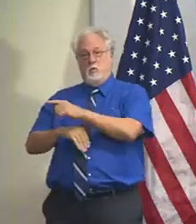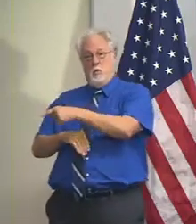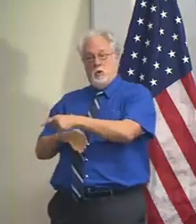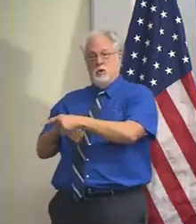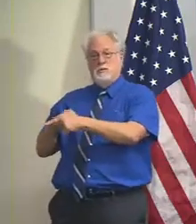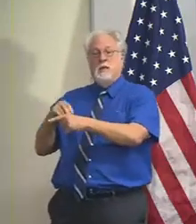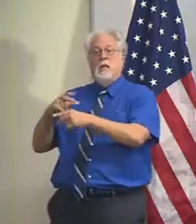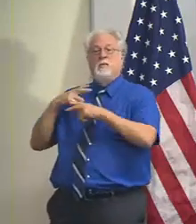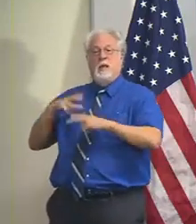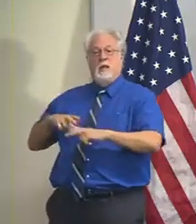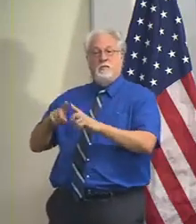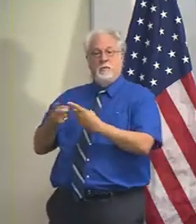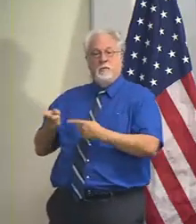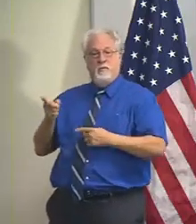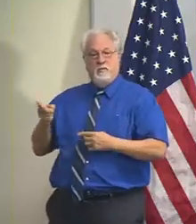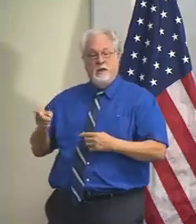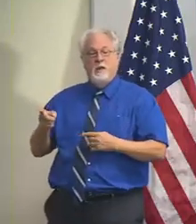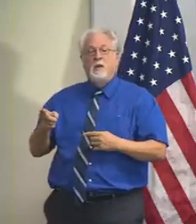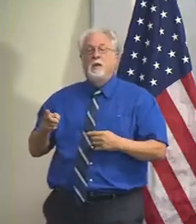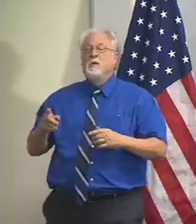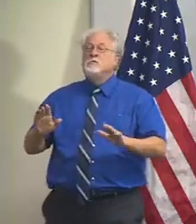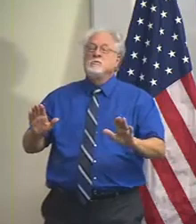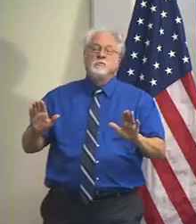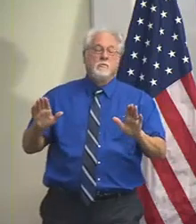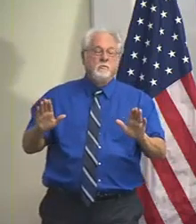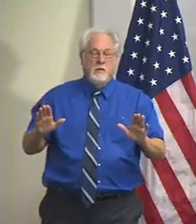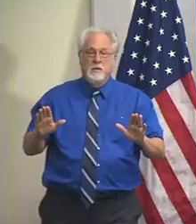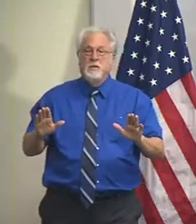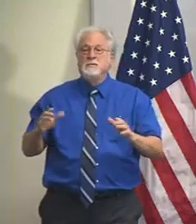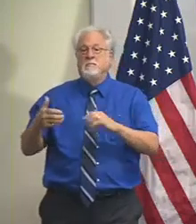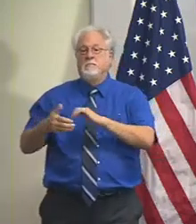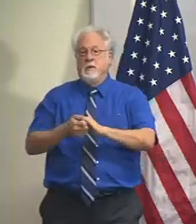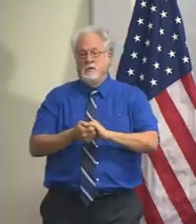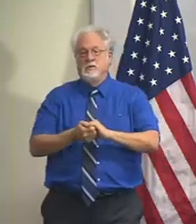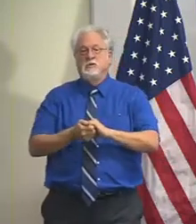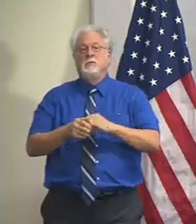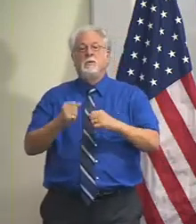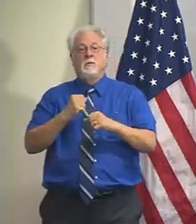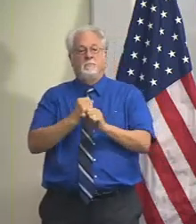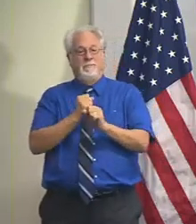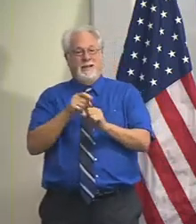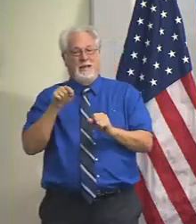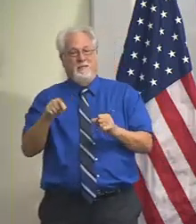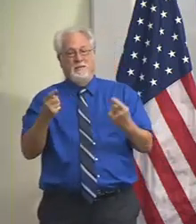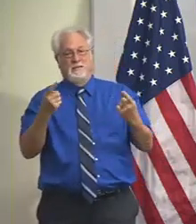Orleans Health Department, just tremendous partnerships making this happen.